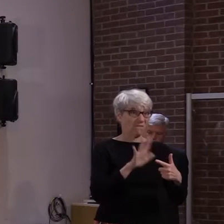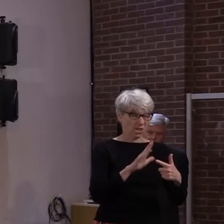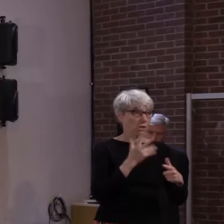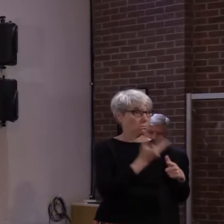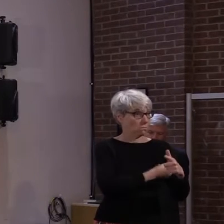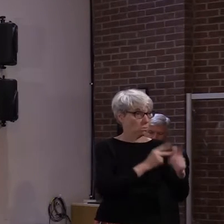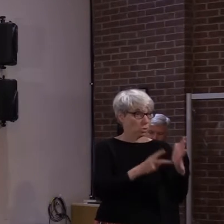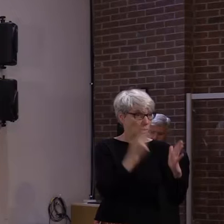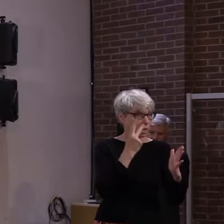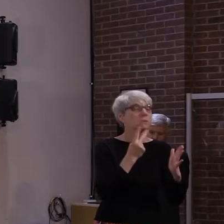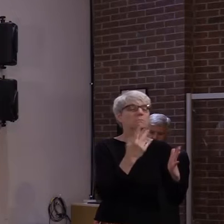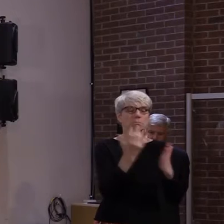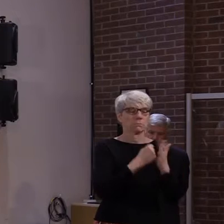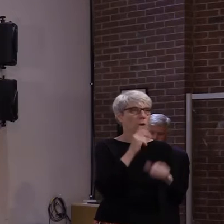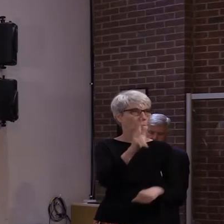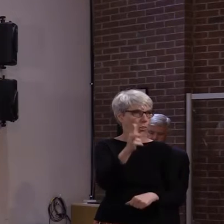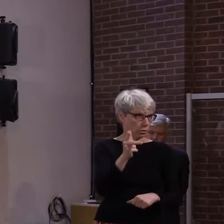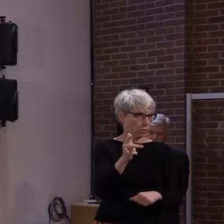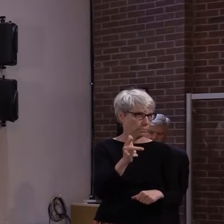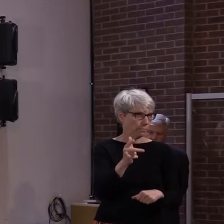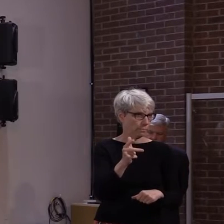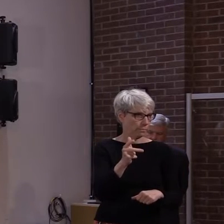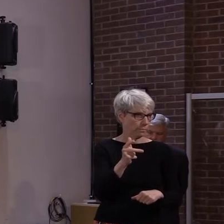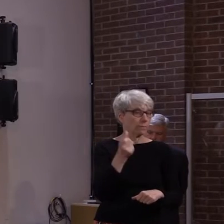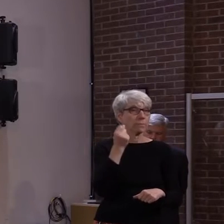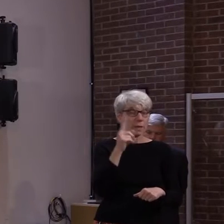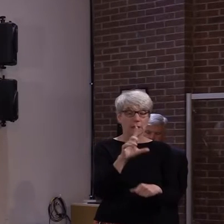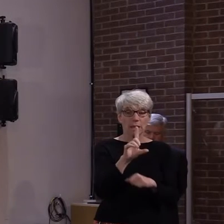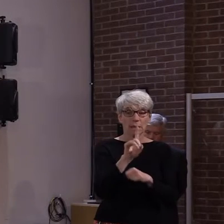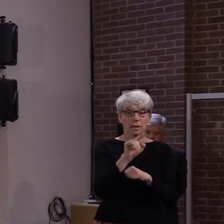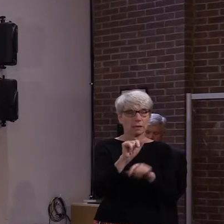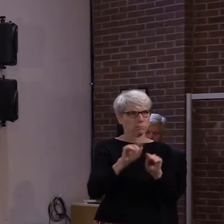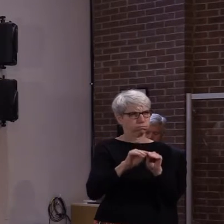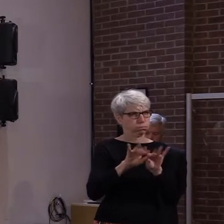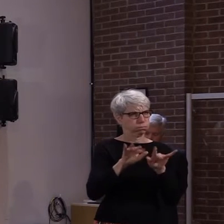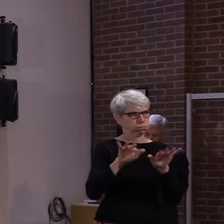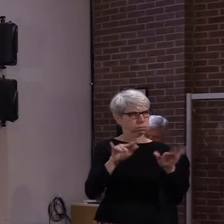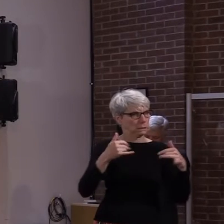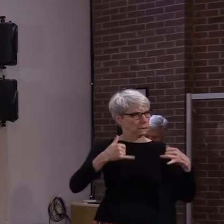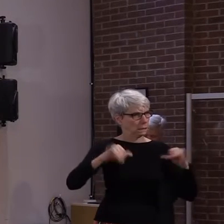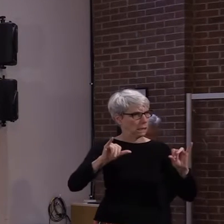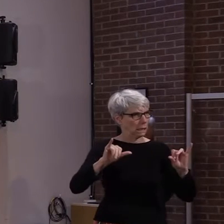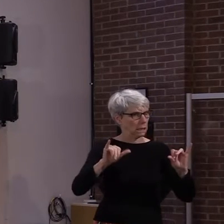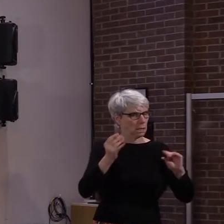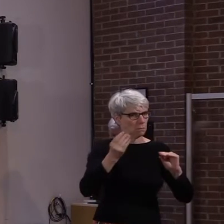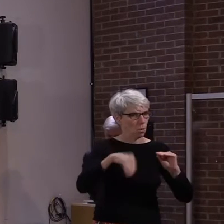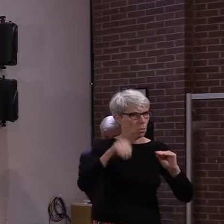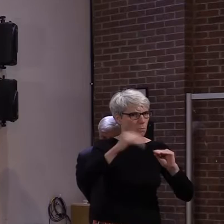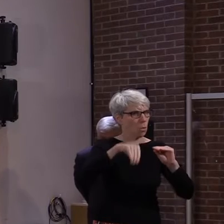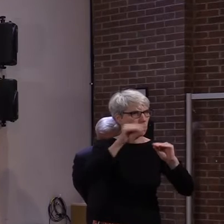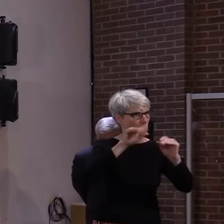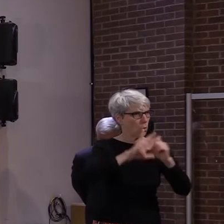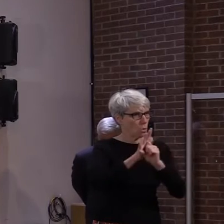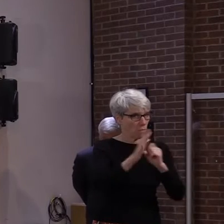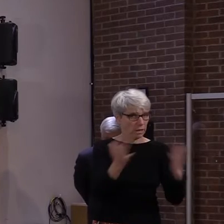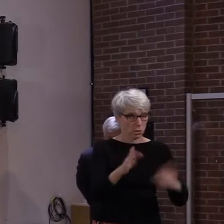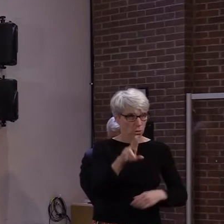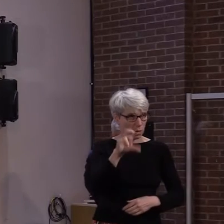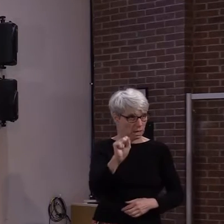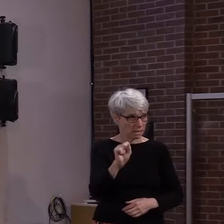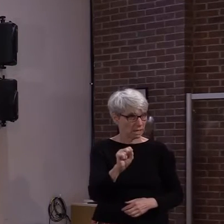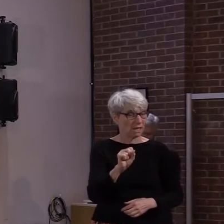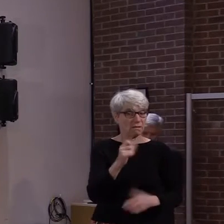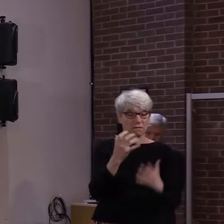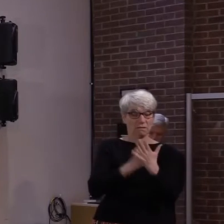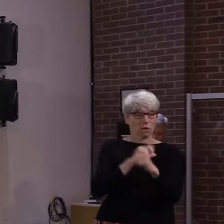Delta variant surging and COVID increasing significantly across the U.S., an additional dose could help prevent serious